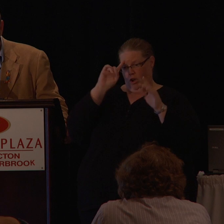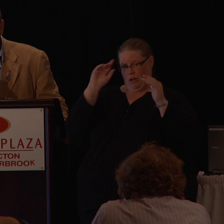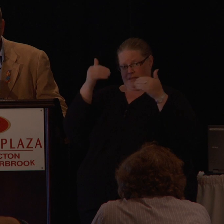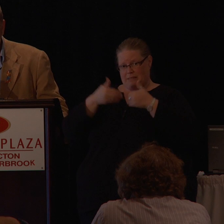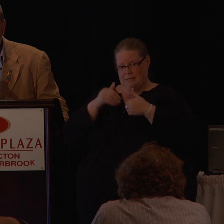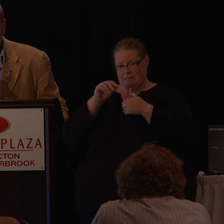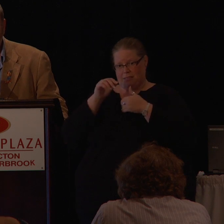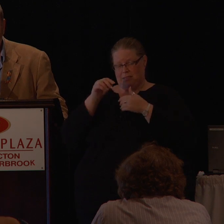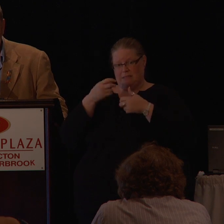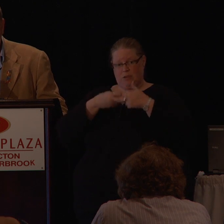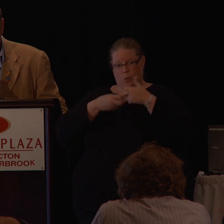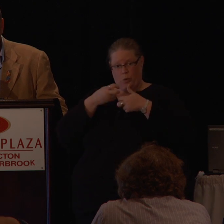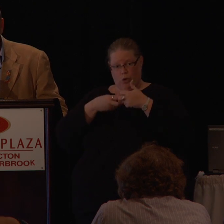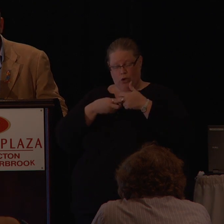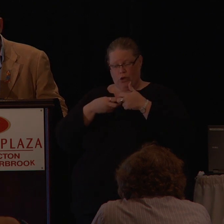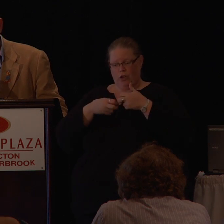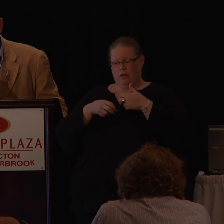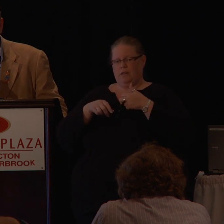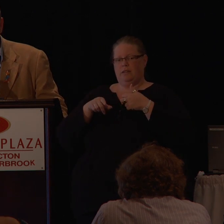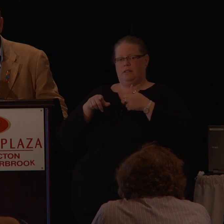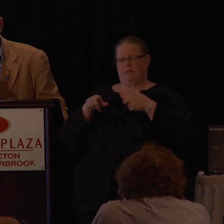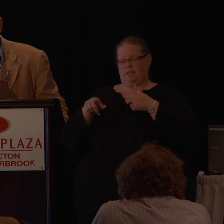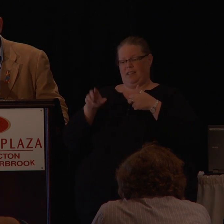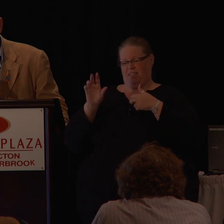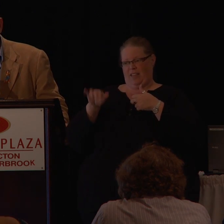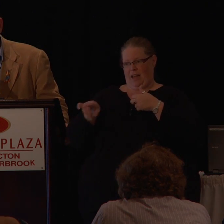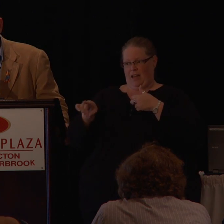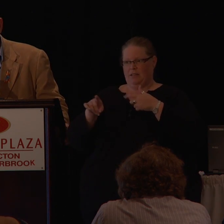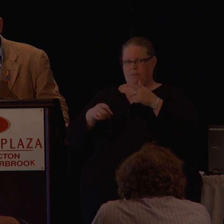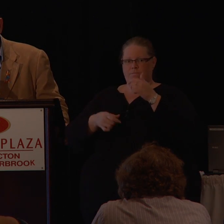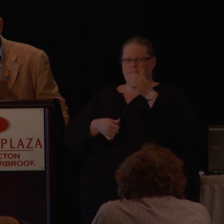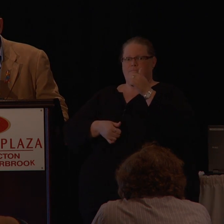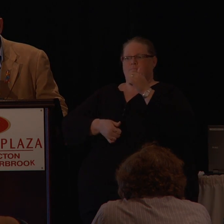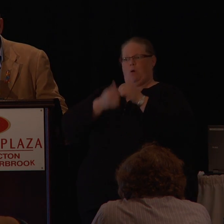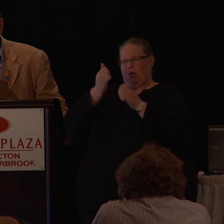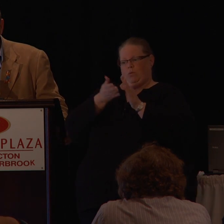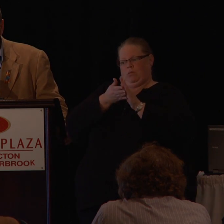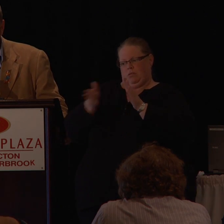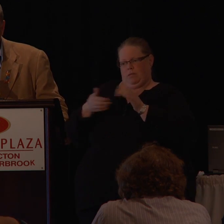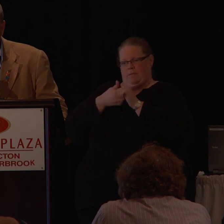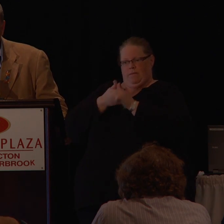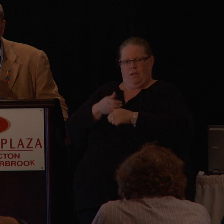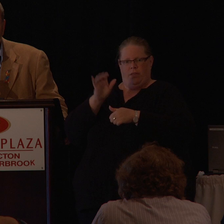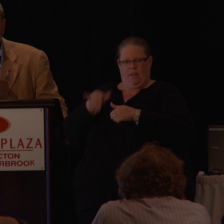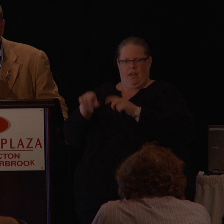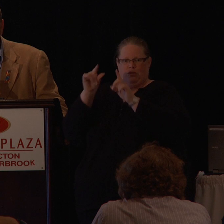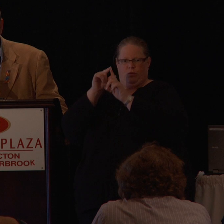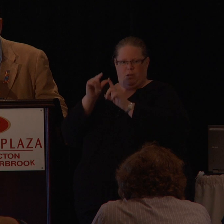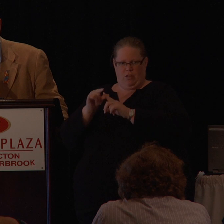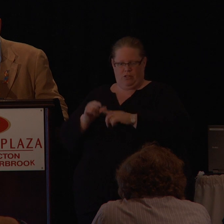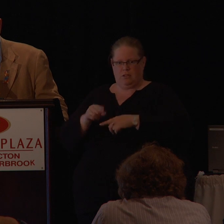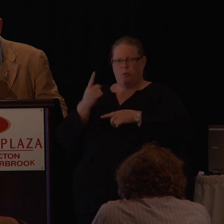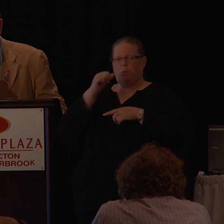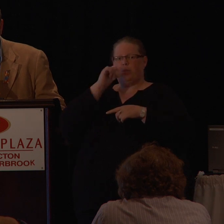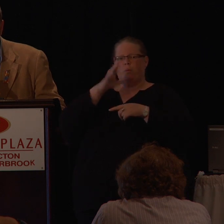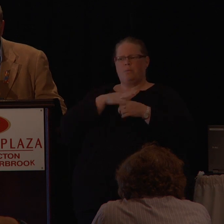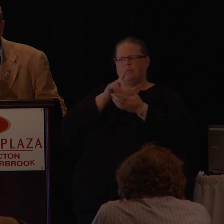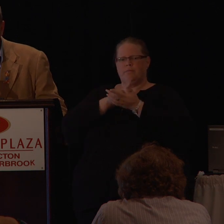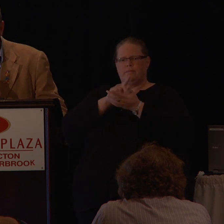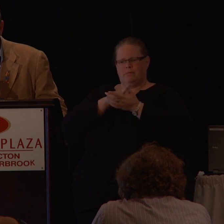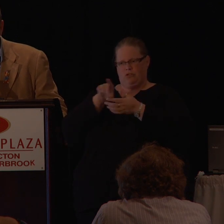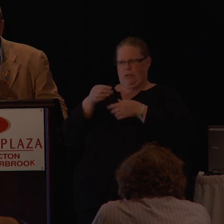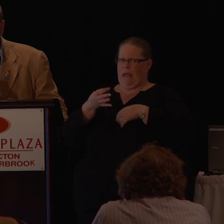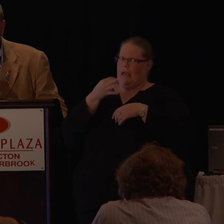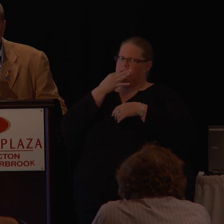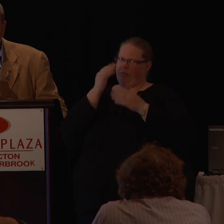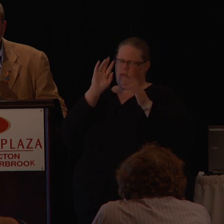intellectual disability constituted the vast majority. Dr. Marsha Lynn Yergin-Alsup is the autism